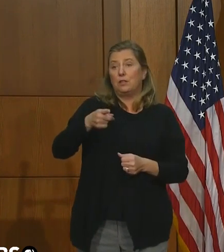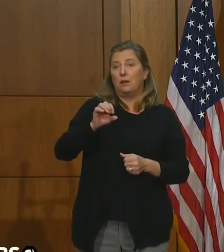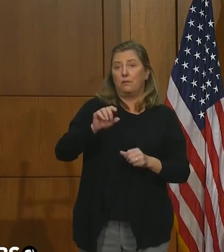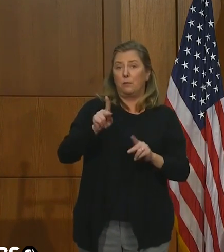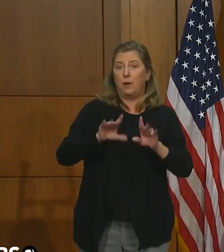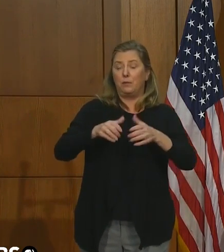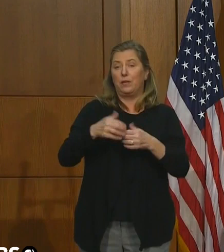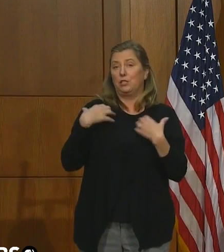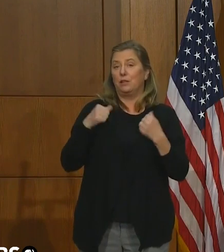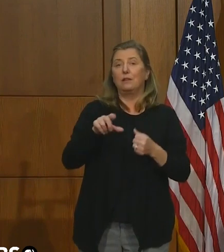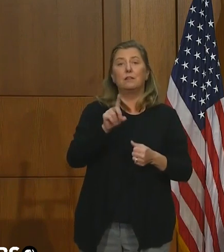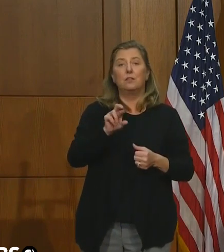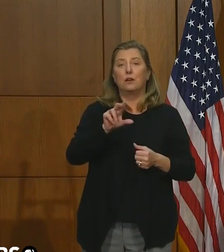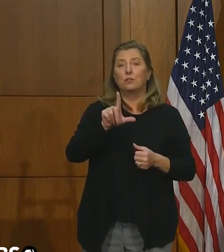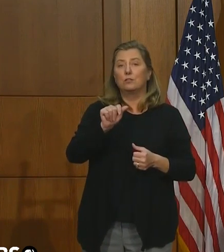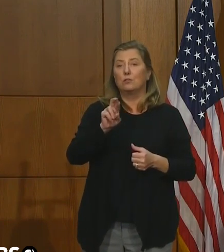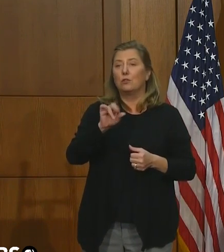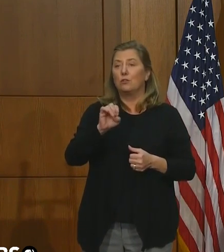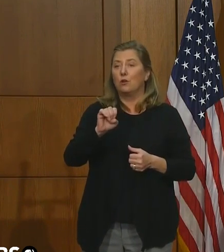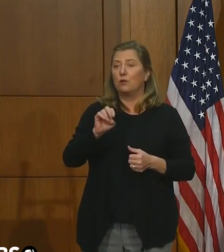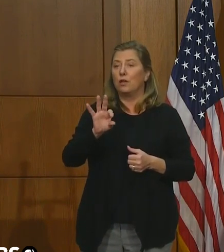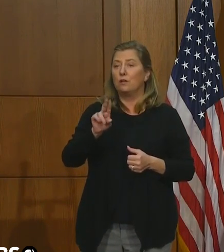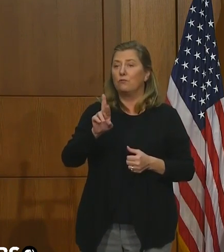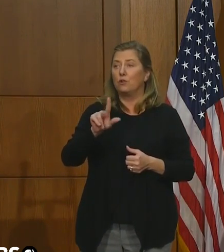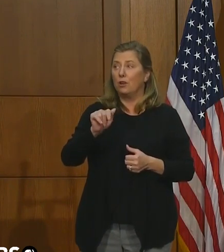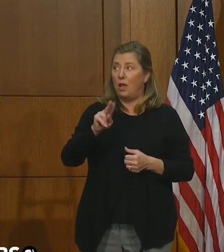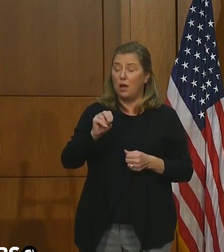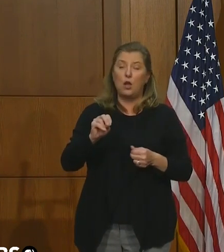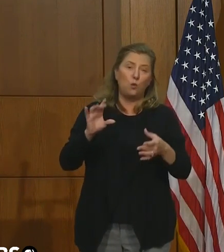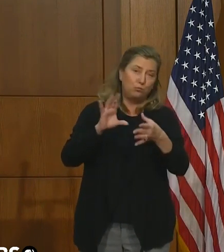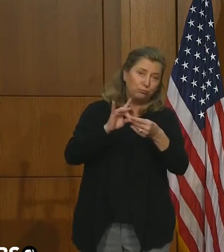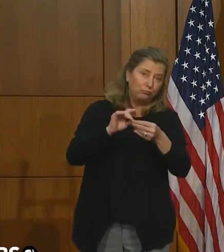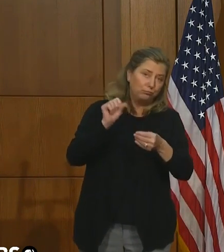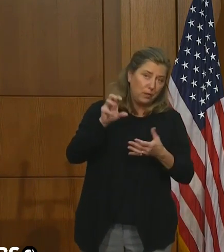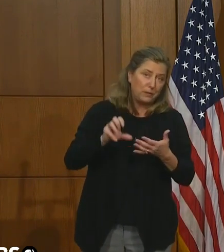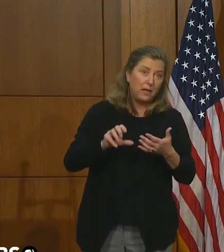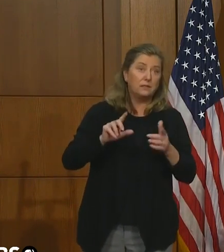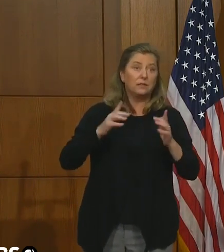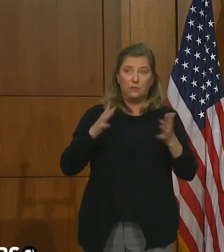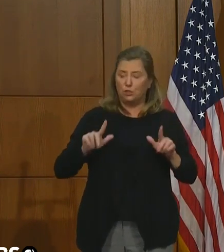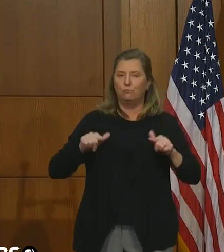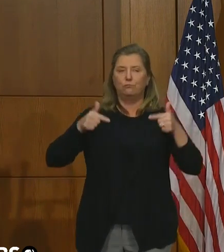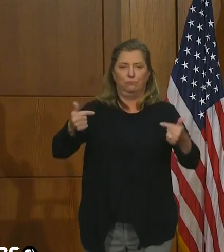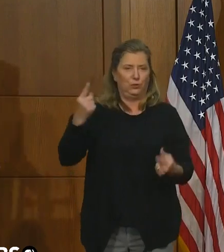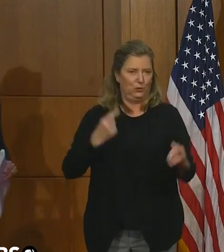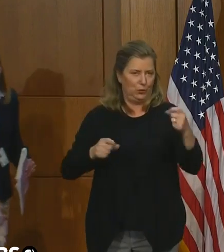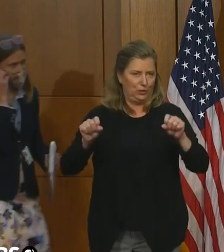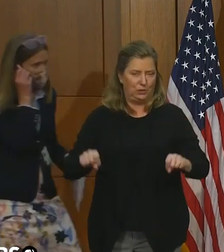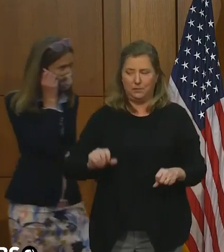Laurie Furlano, speak to the health update, and then we'll be glad to take your questions. Dr. Furlano, welcome.